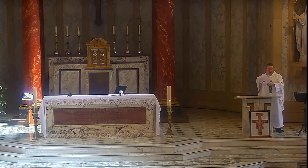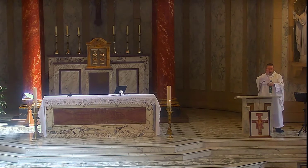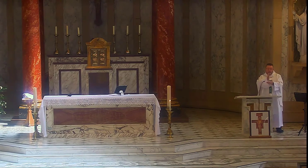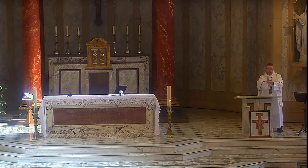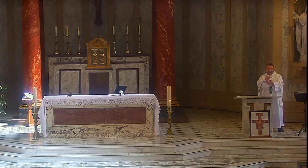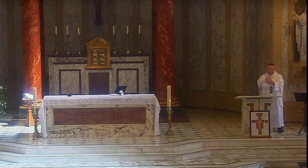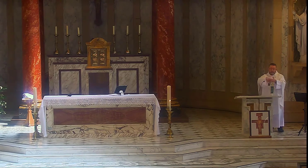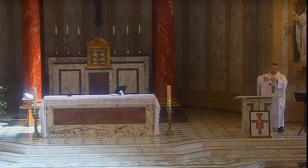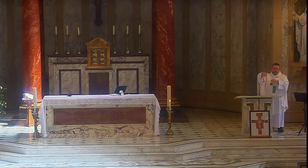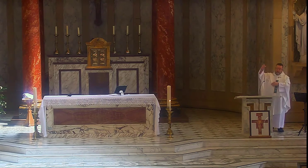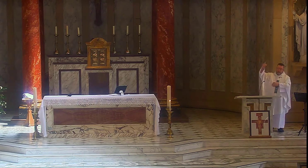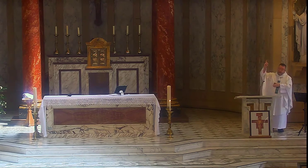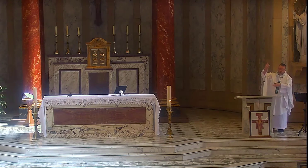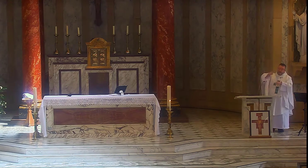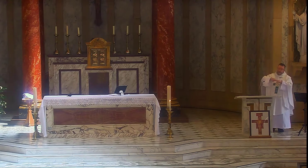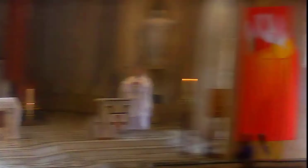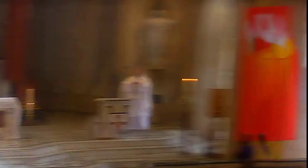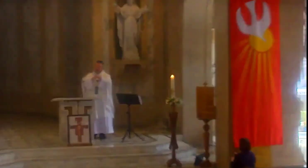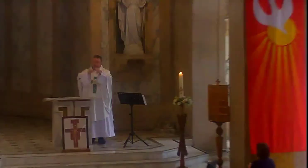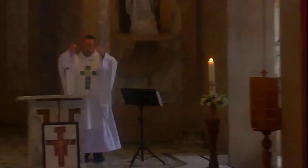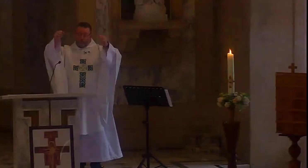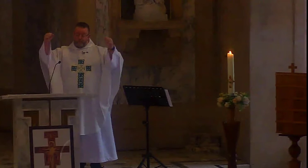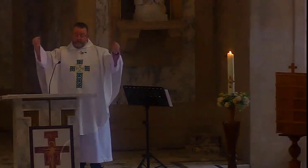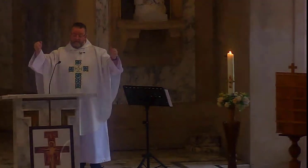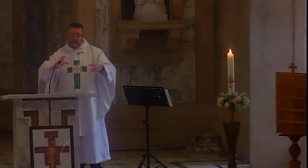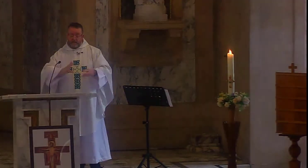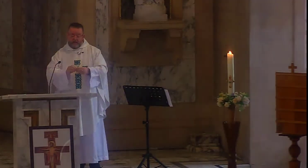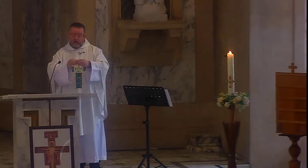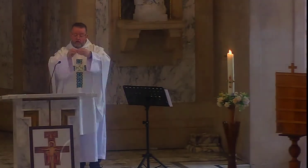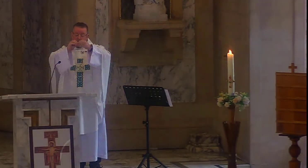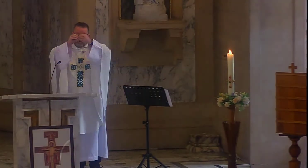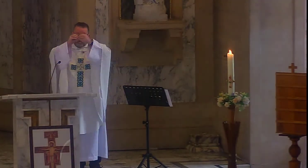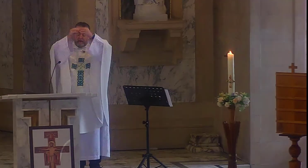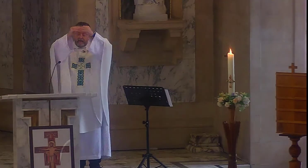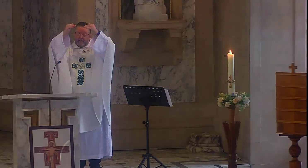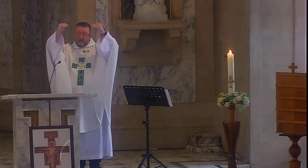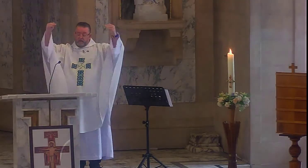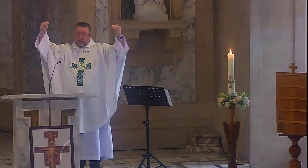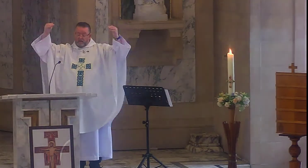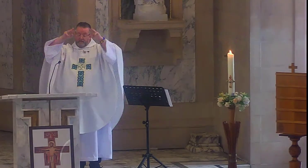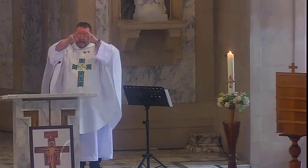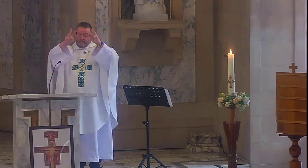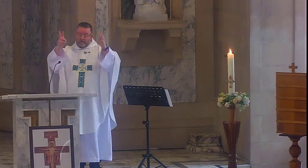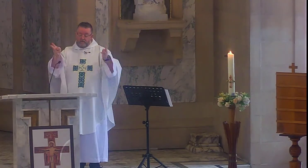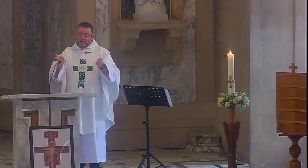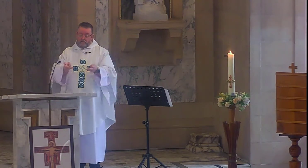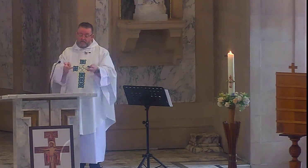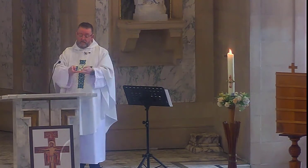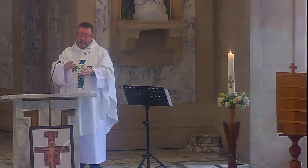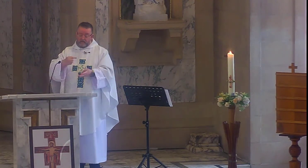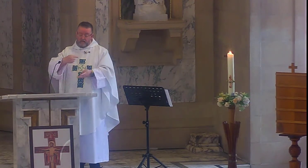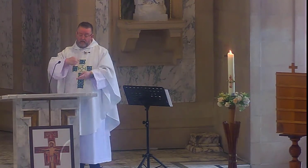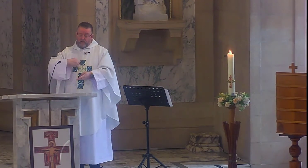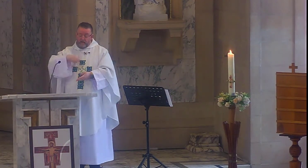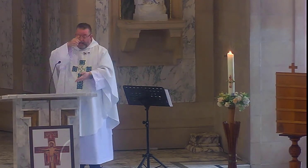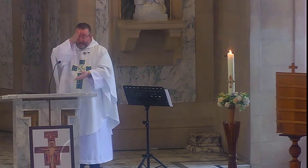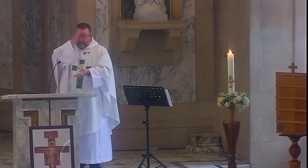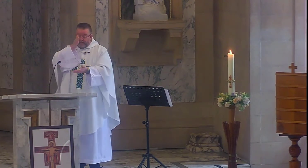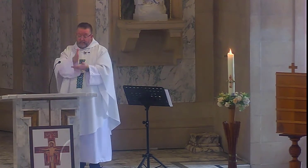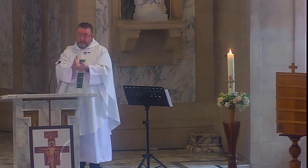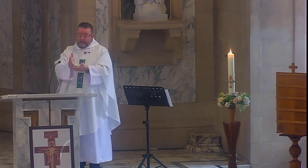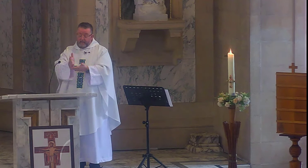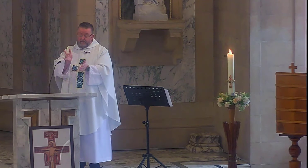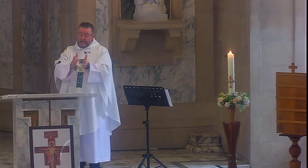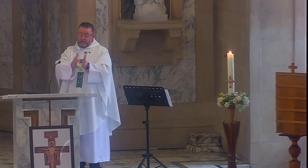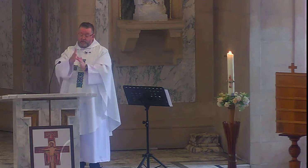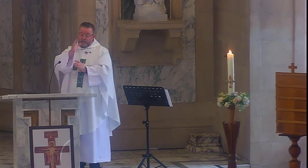I believe in God the Father Almighty, Creator of heaven and earth. I